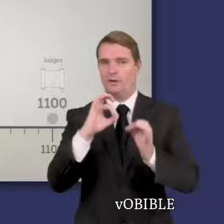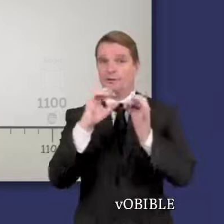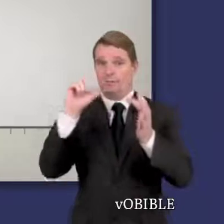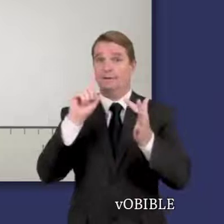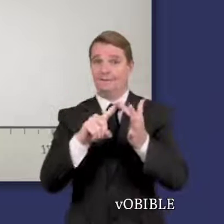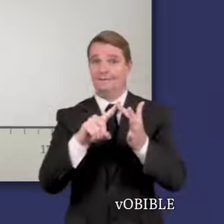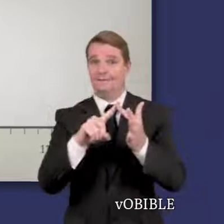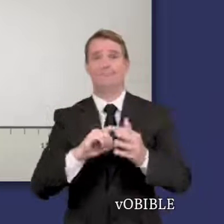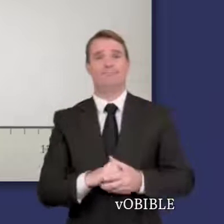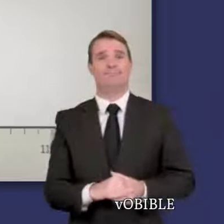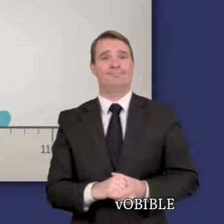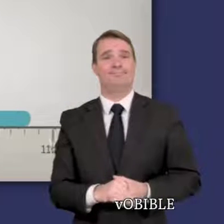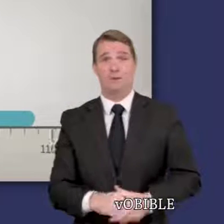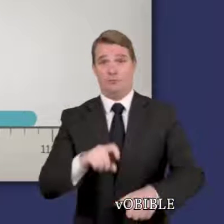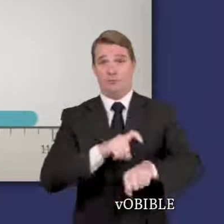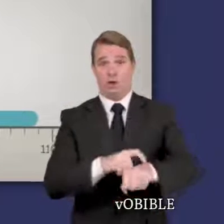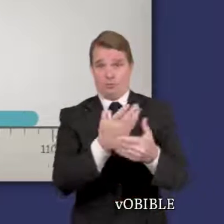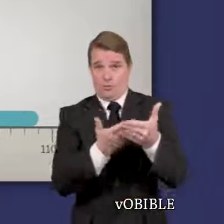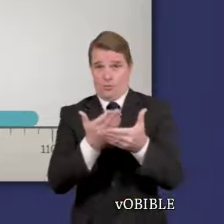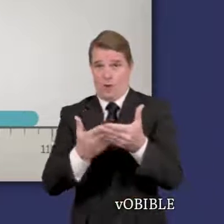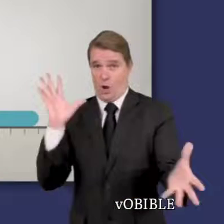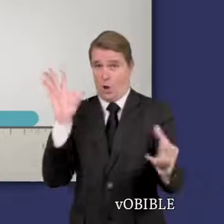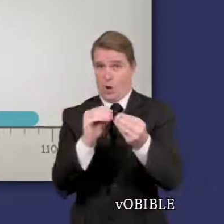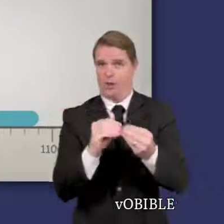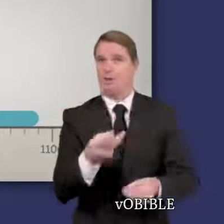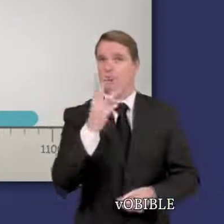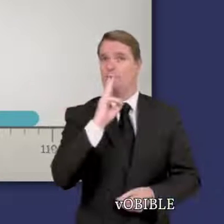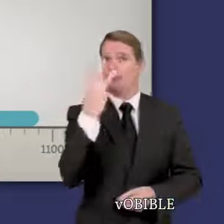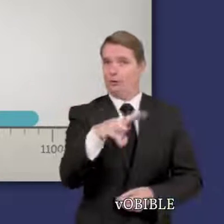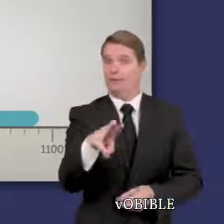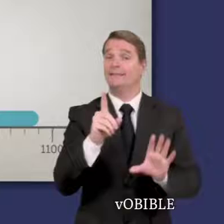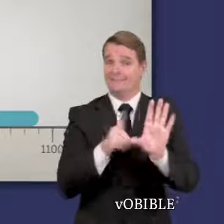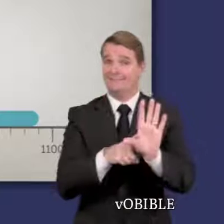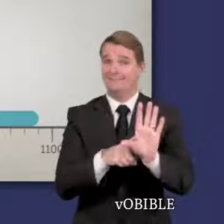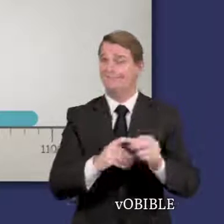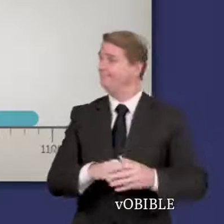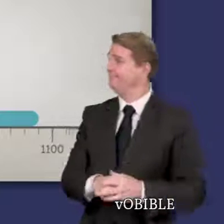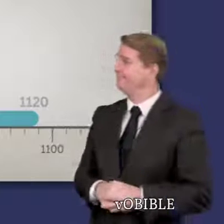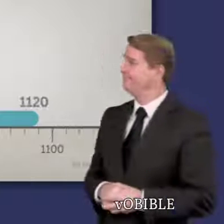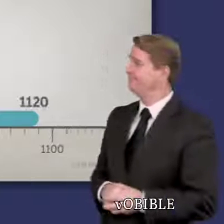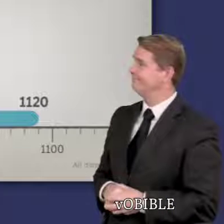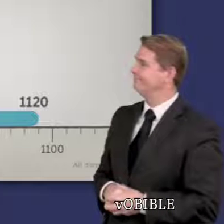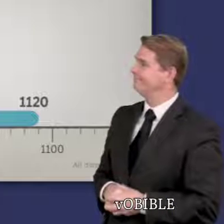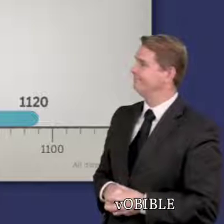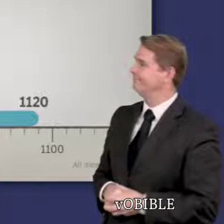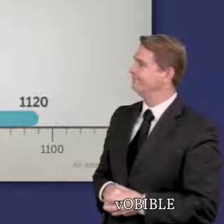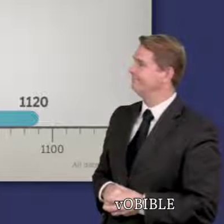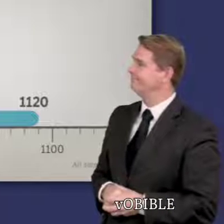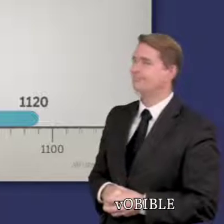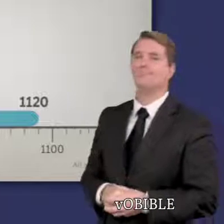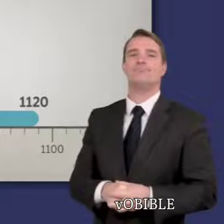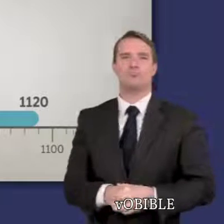Judges covers a period of some 330 years, from about 1450 to approximately